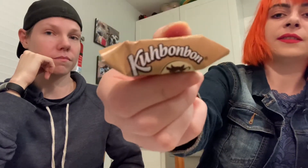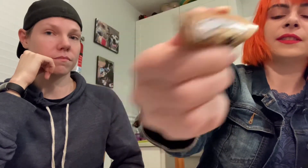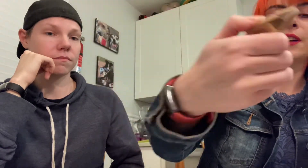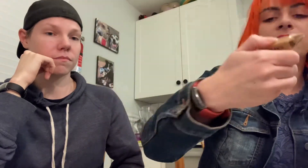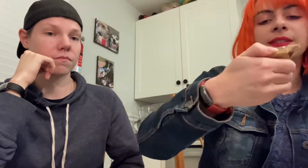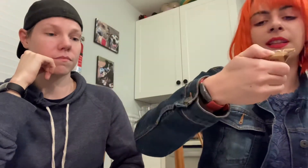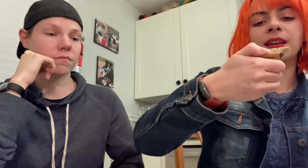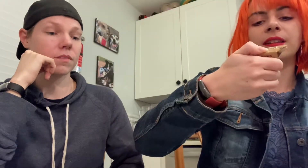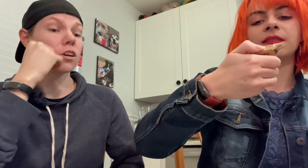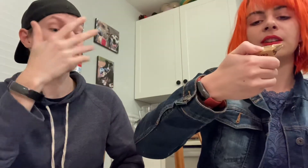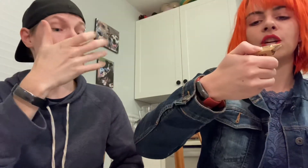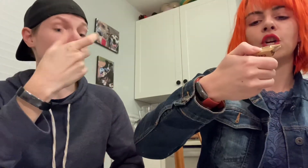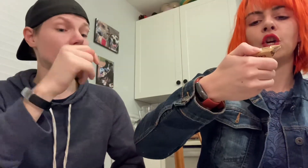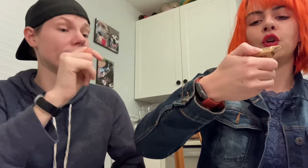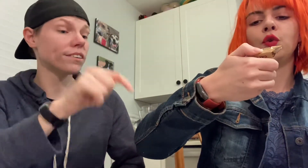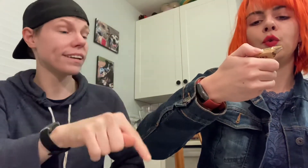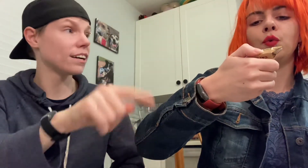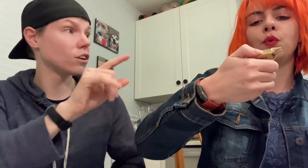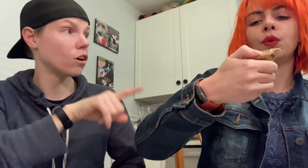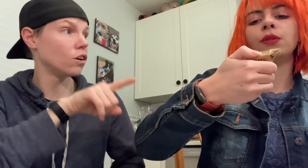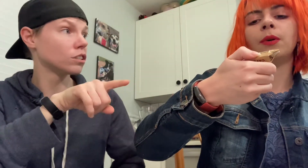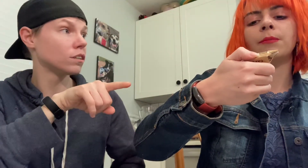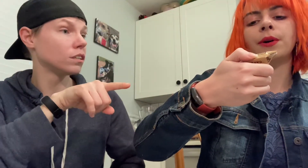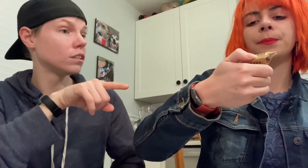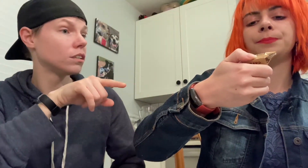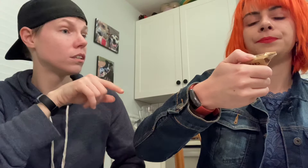how do you say that? Coupon bon.